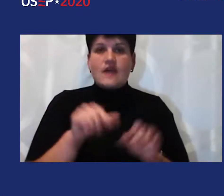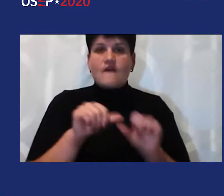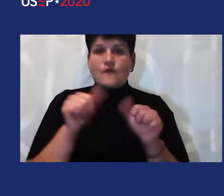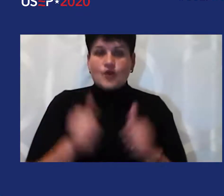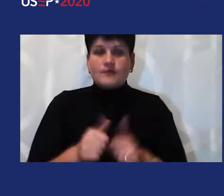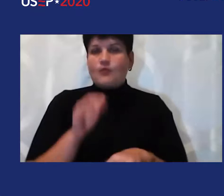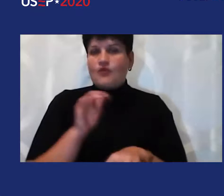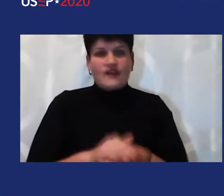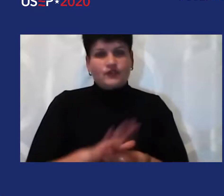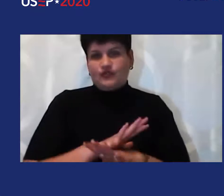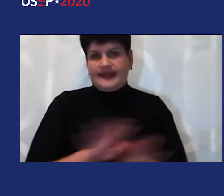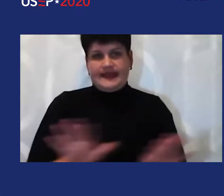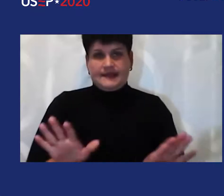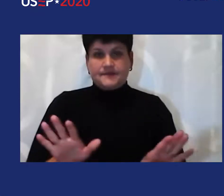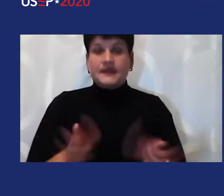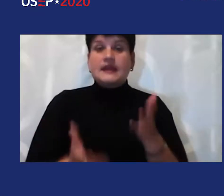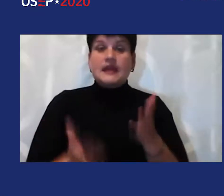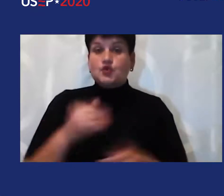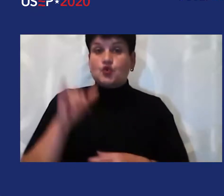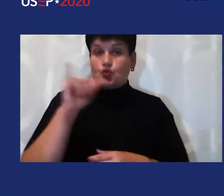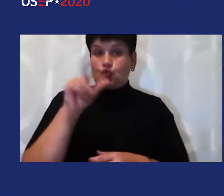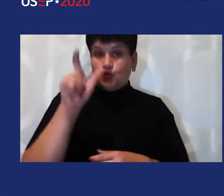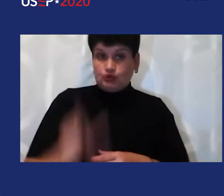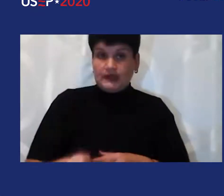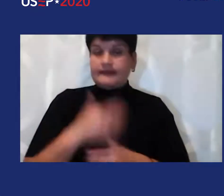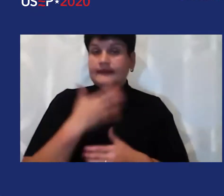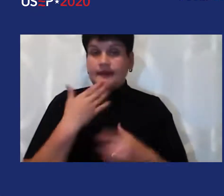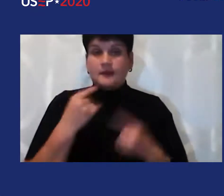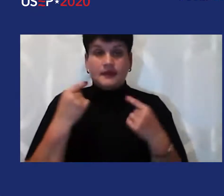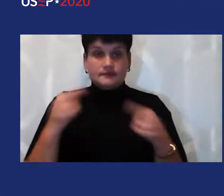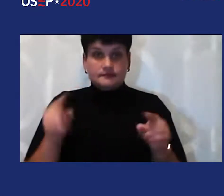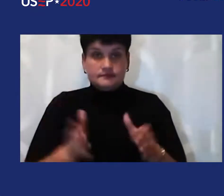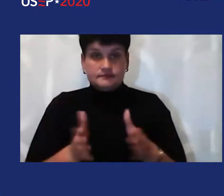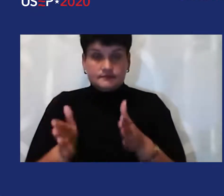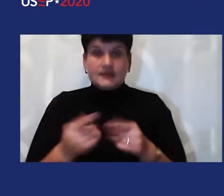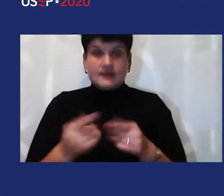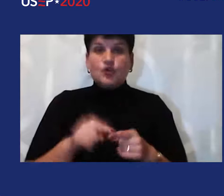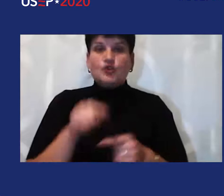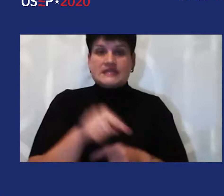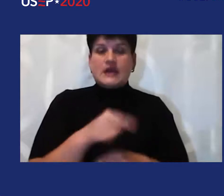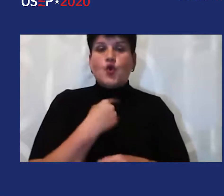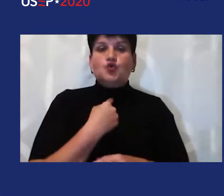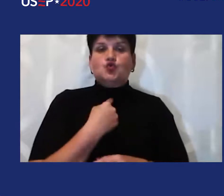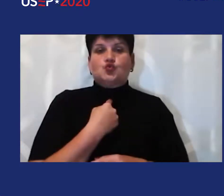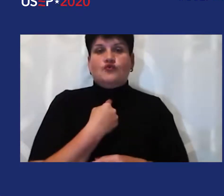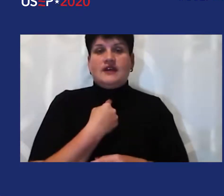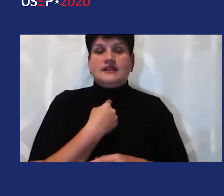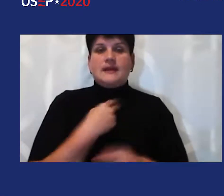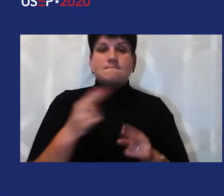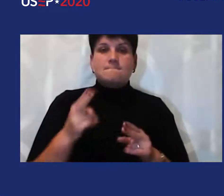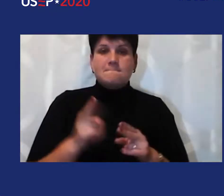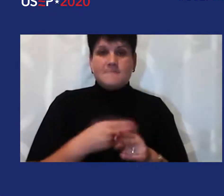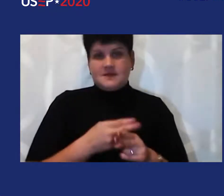unable to move independently on a permanent basis. And if